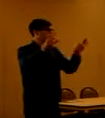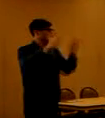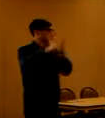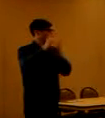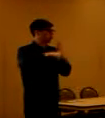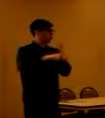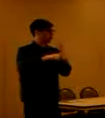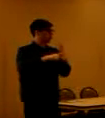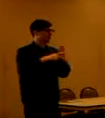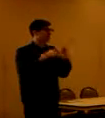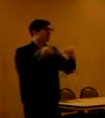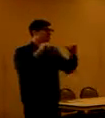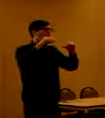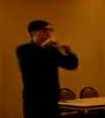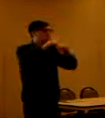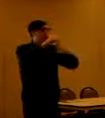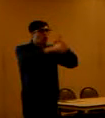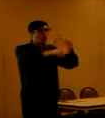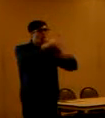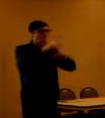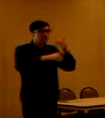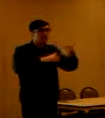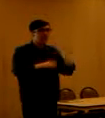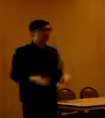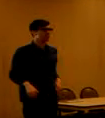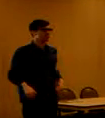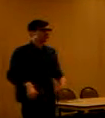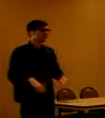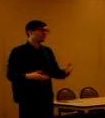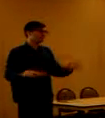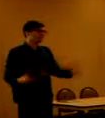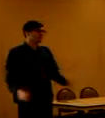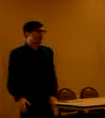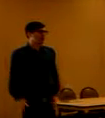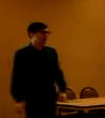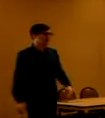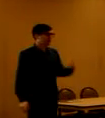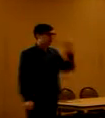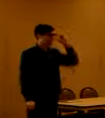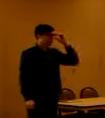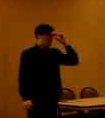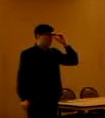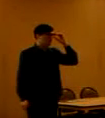develop a BA degree program. It's still in the process. So,